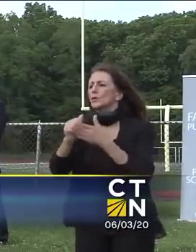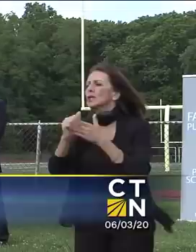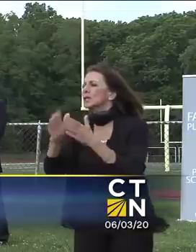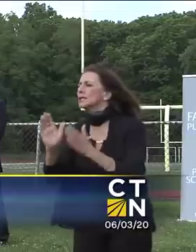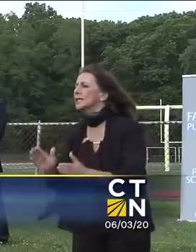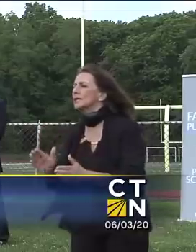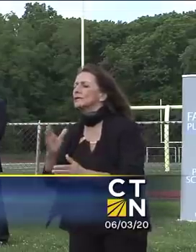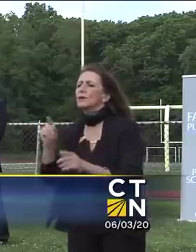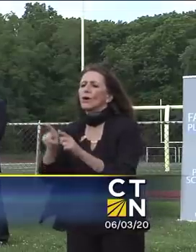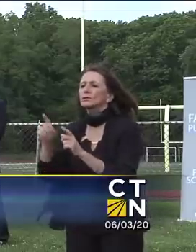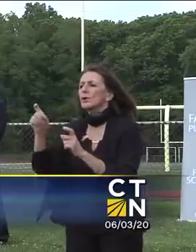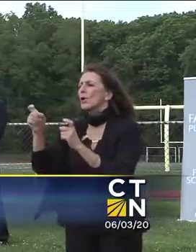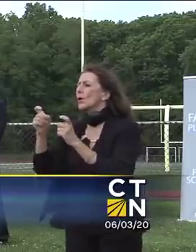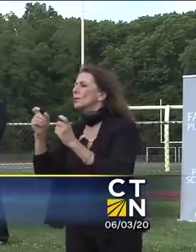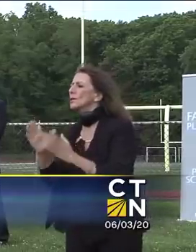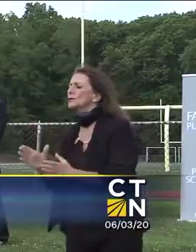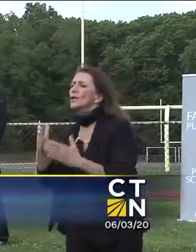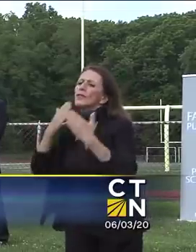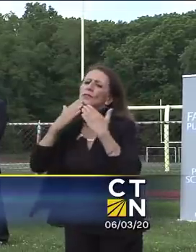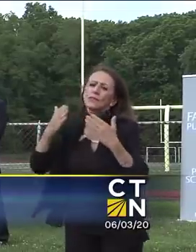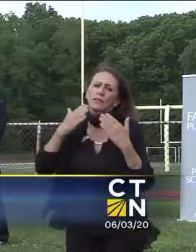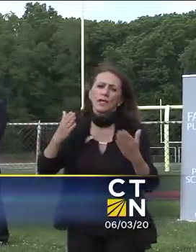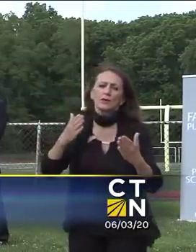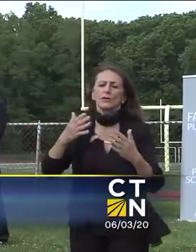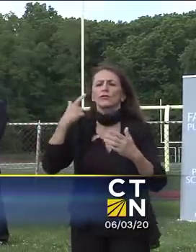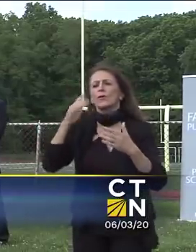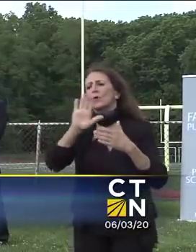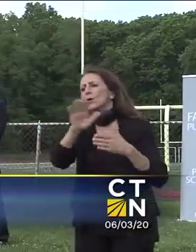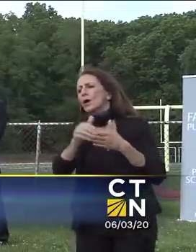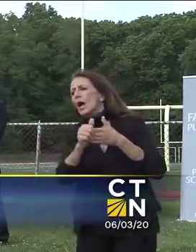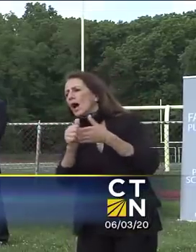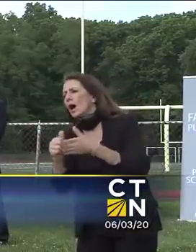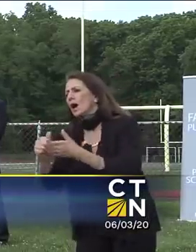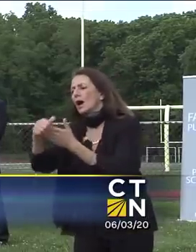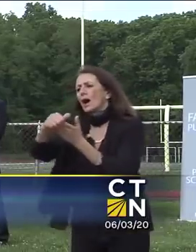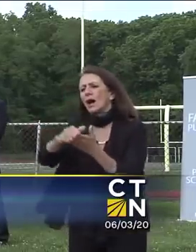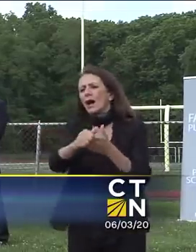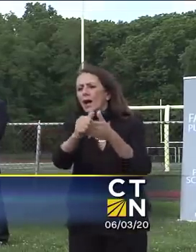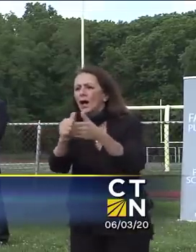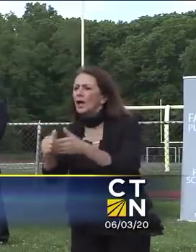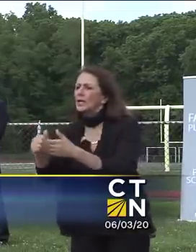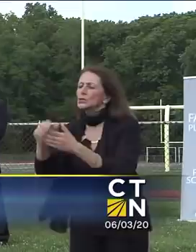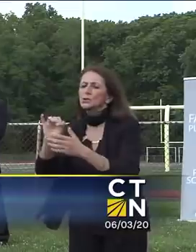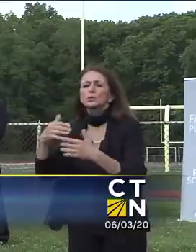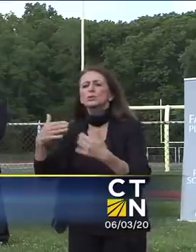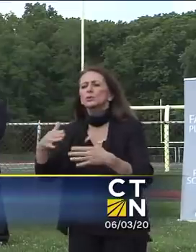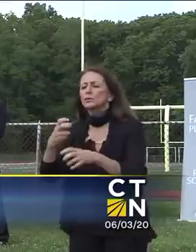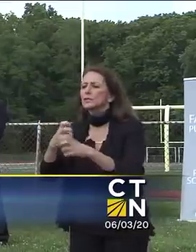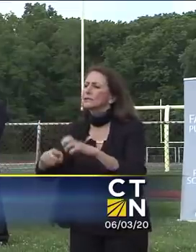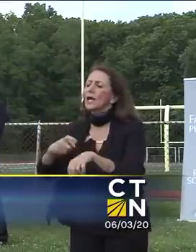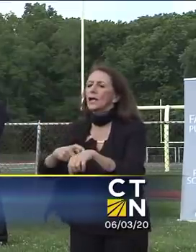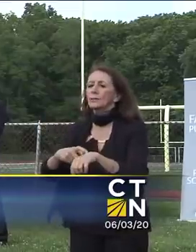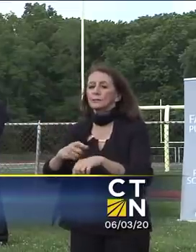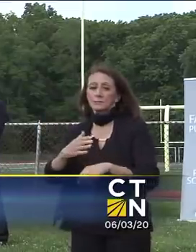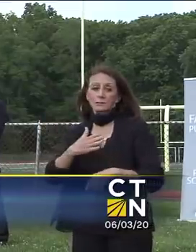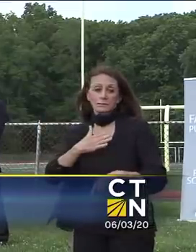our administration for helping guide us through this difficult time. So with that being said, it is my pleasure to